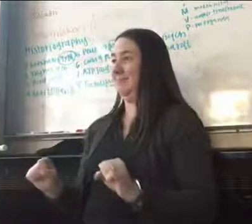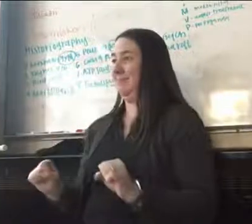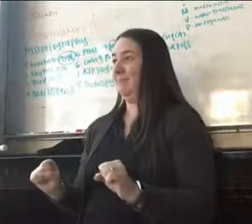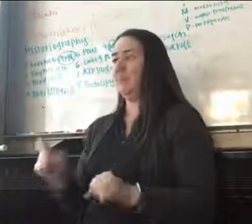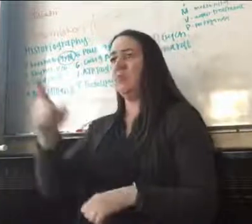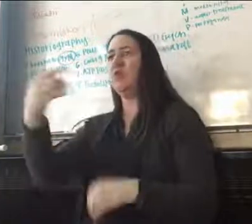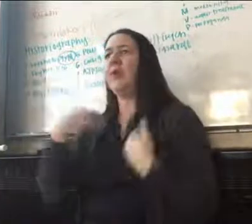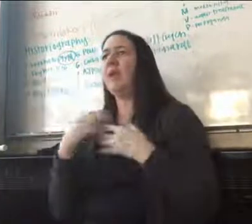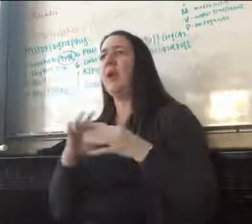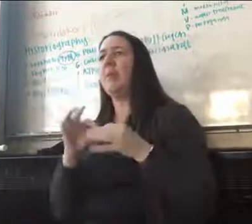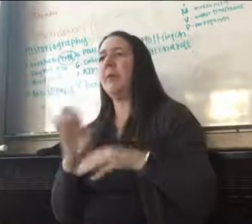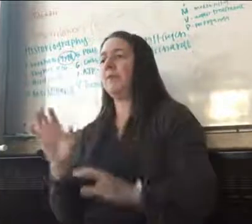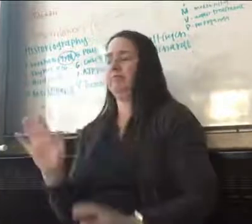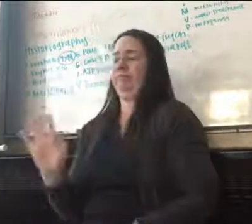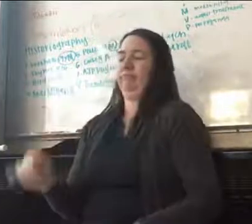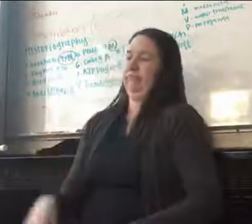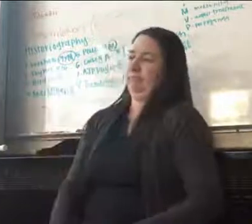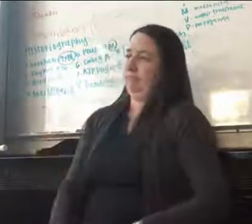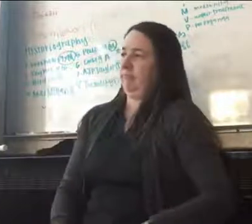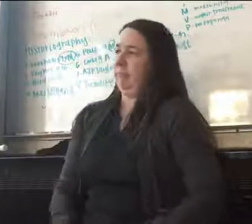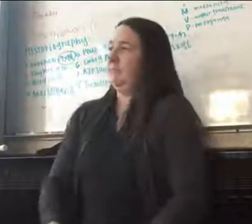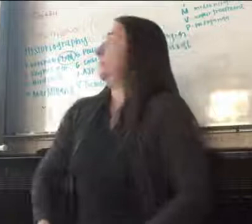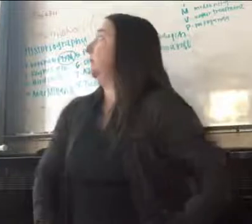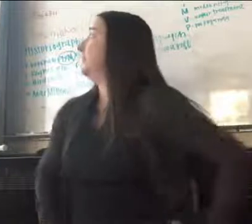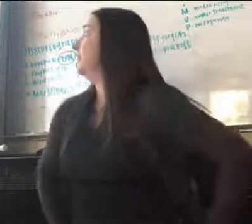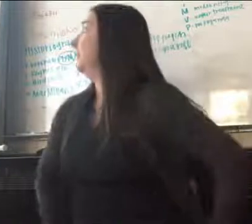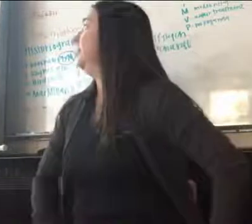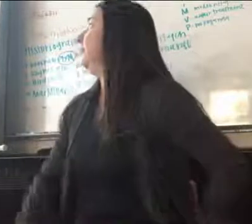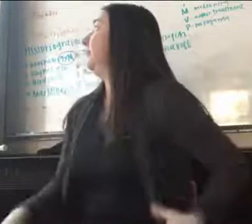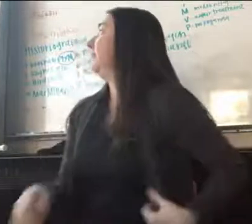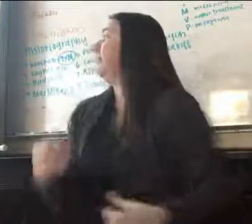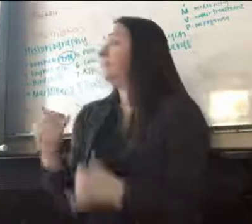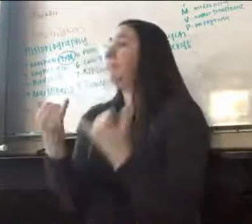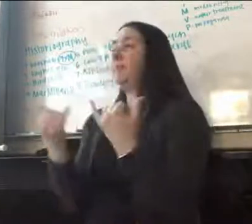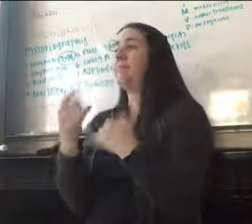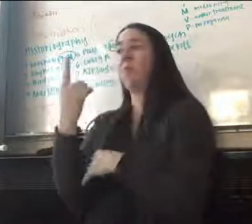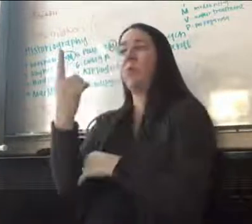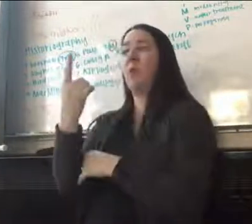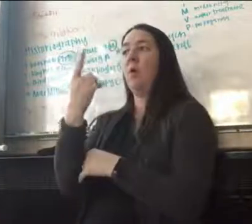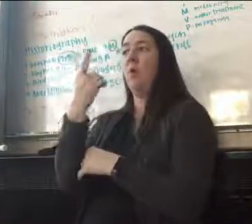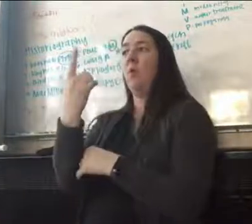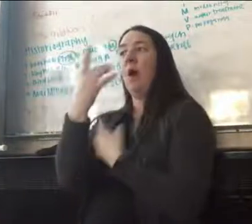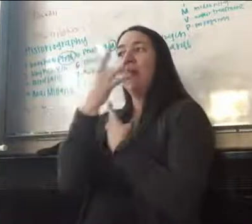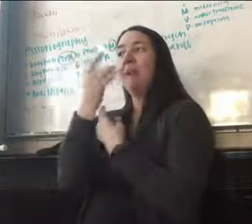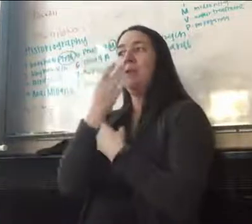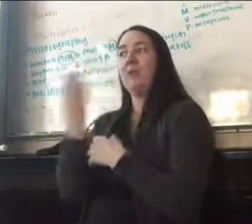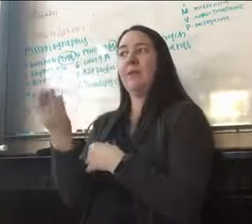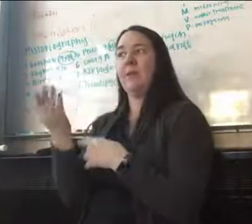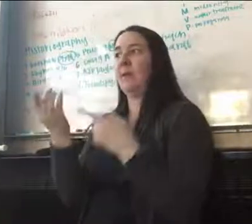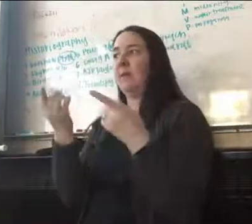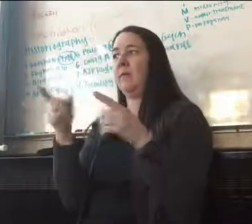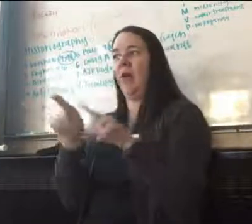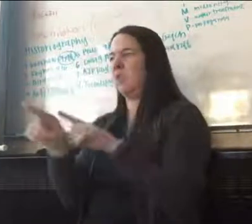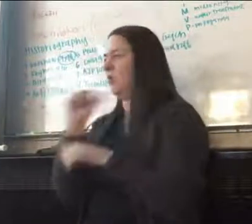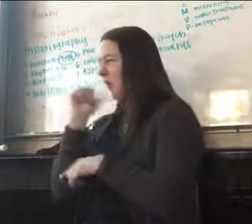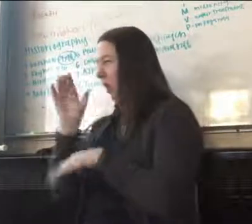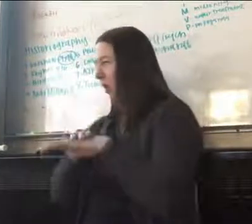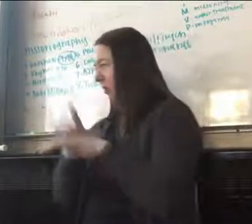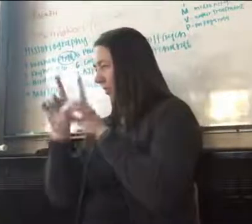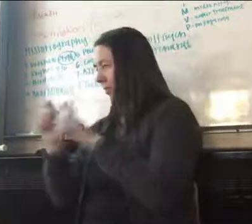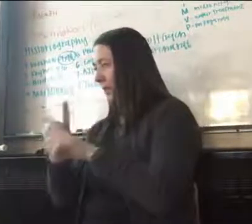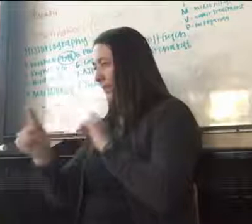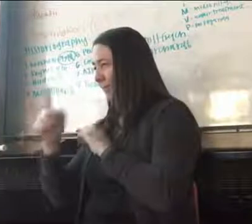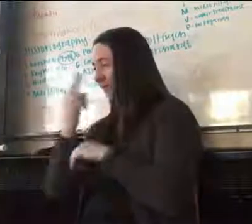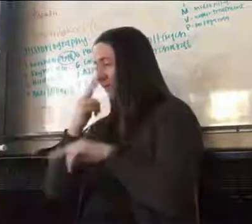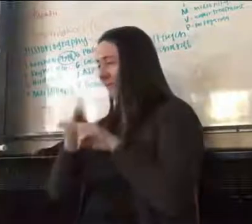Did you have something to say? Oh, okay. Now, one interesting thing as well, and this is not going to be on the AP exam, but it's an incredibly